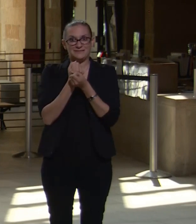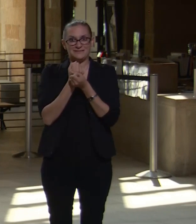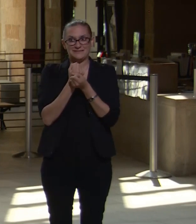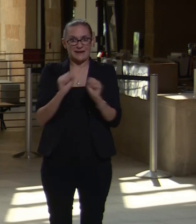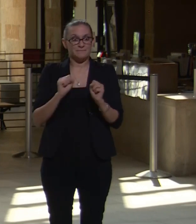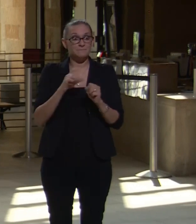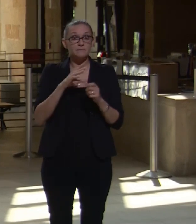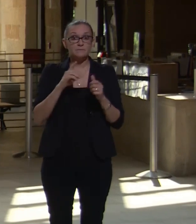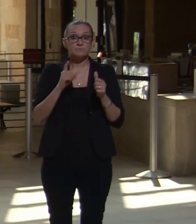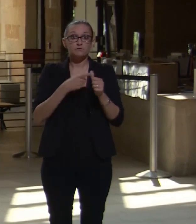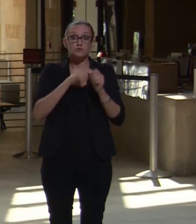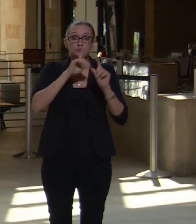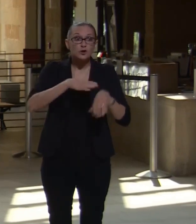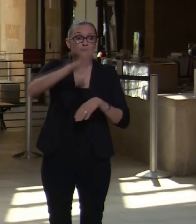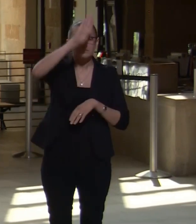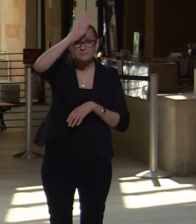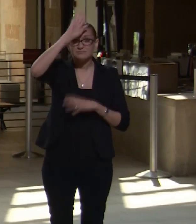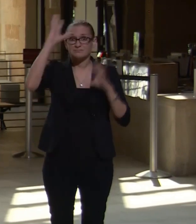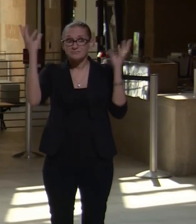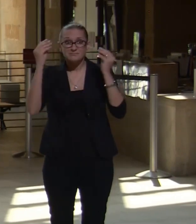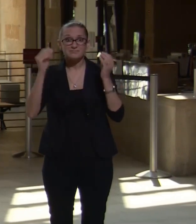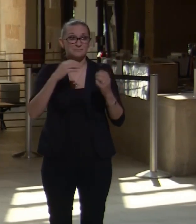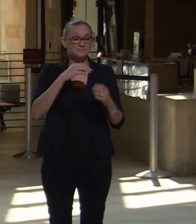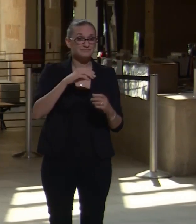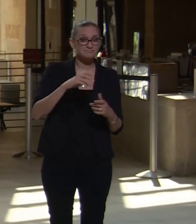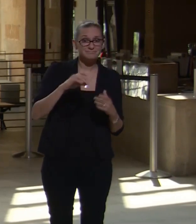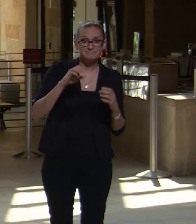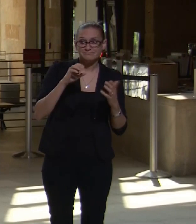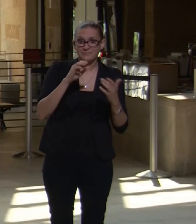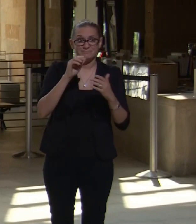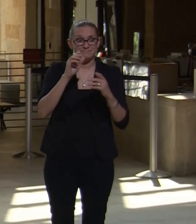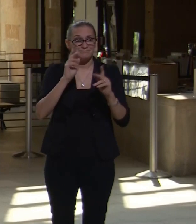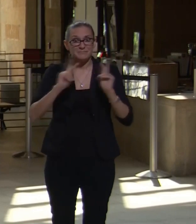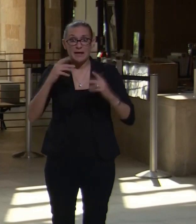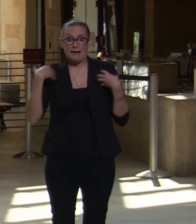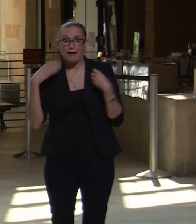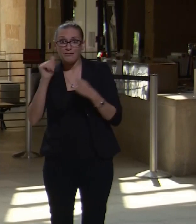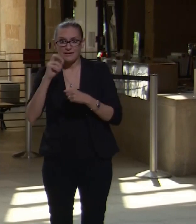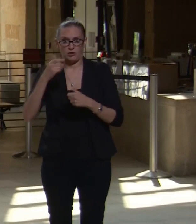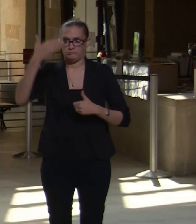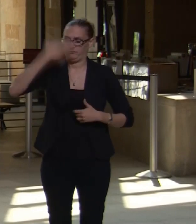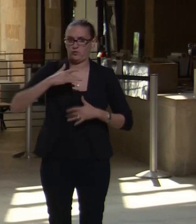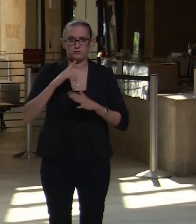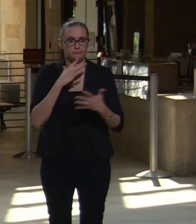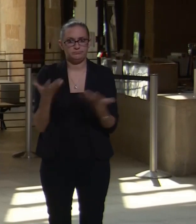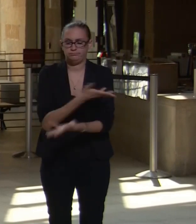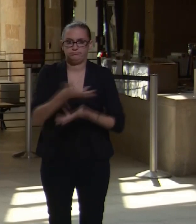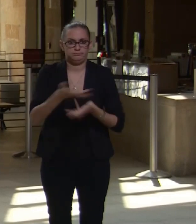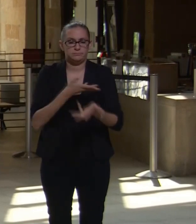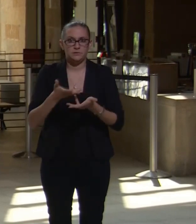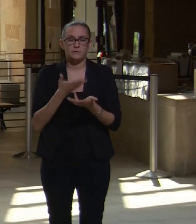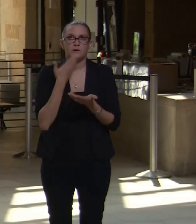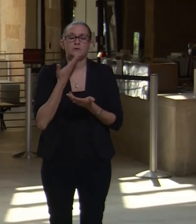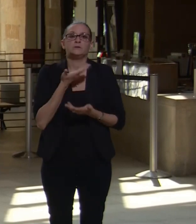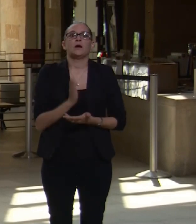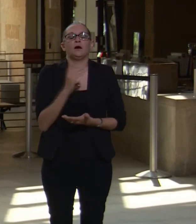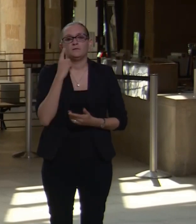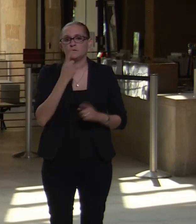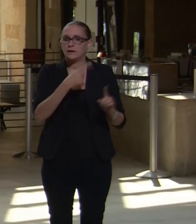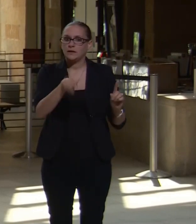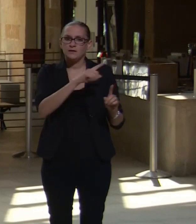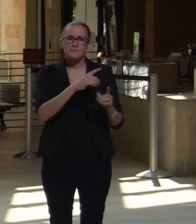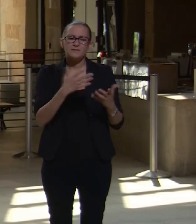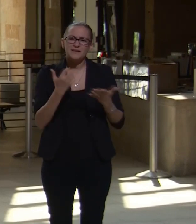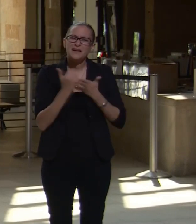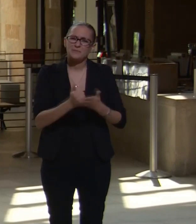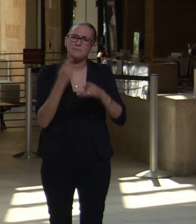the first responders and healthcare folks that are at the forefront of this. Thank God for them.